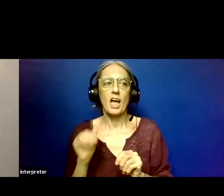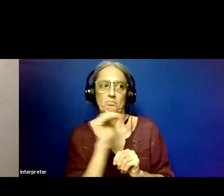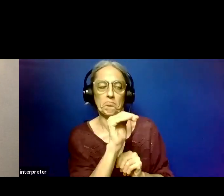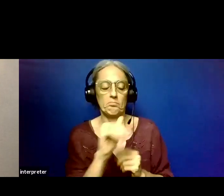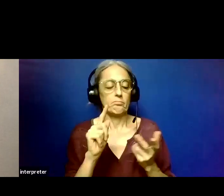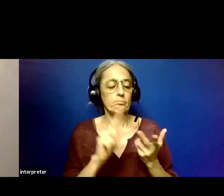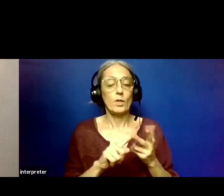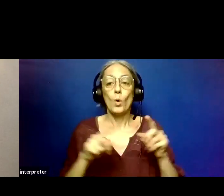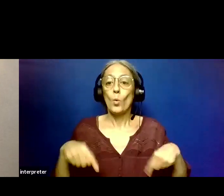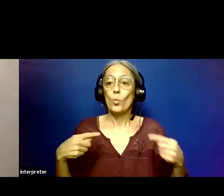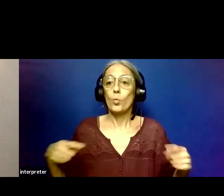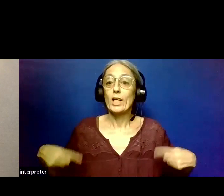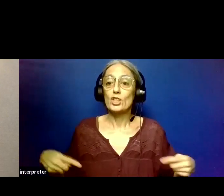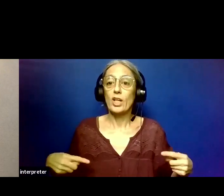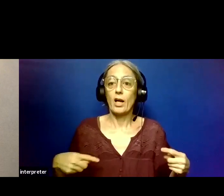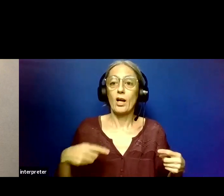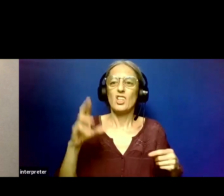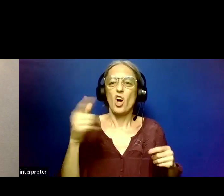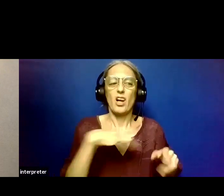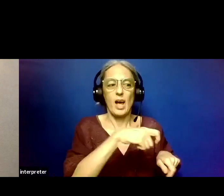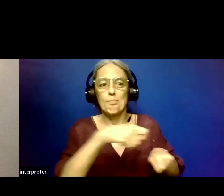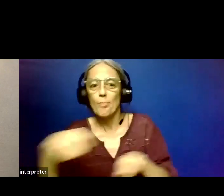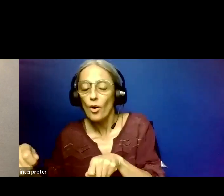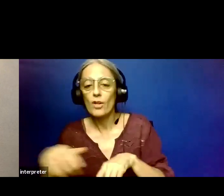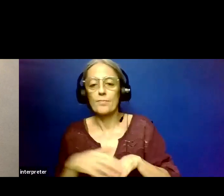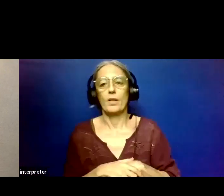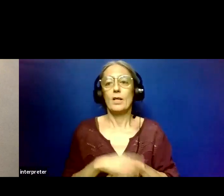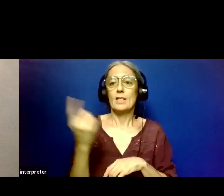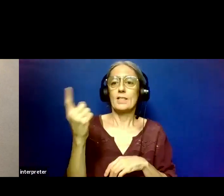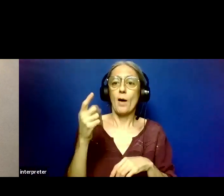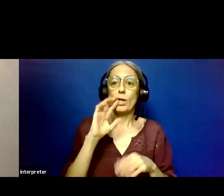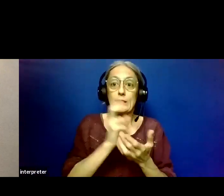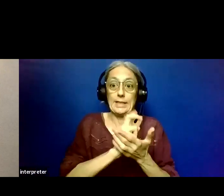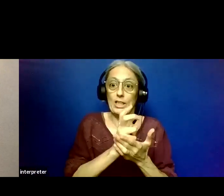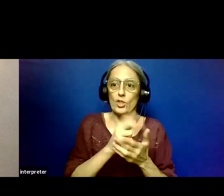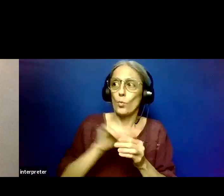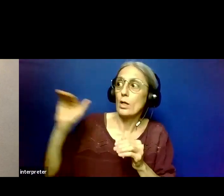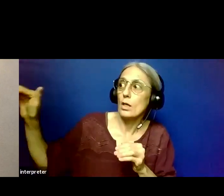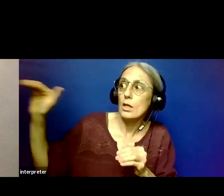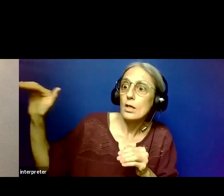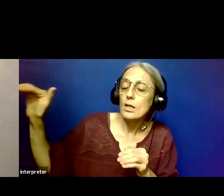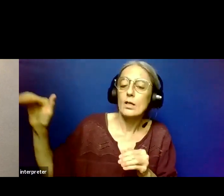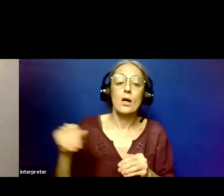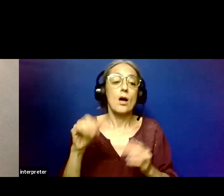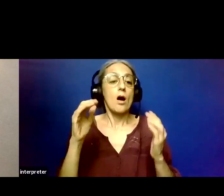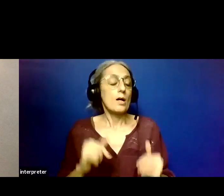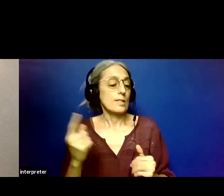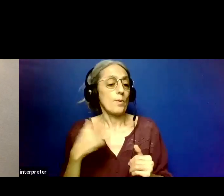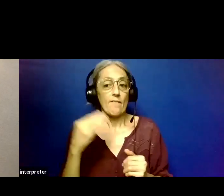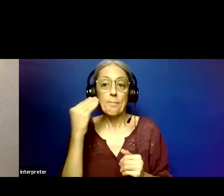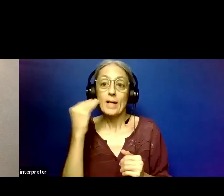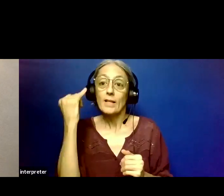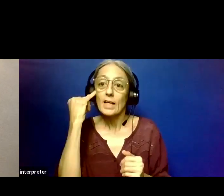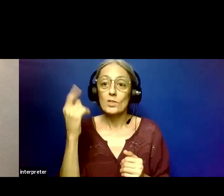and protecting someone who is having a seizure, reminding a person with a mental illness or someone who is diabetic to